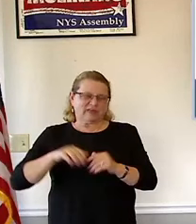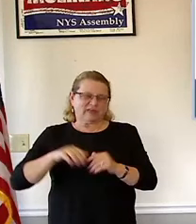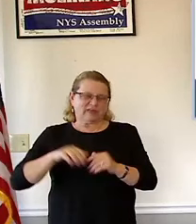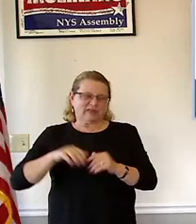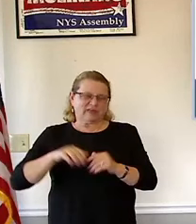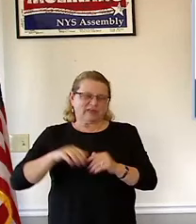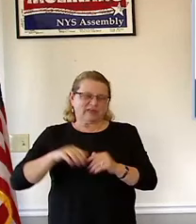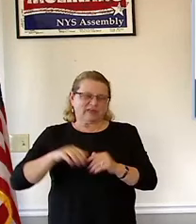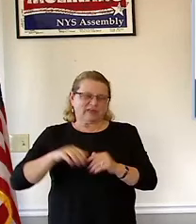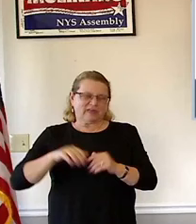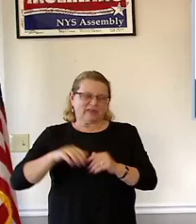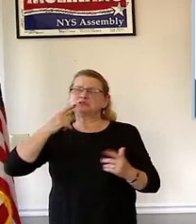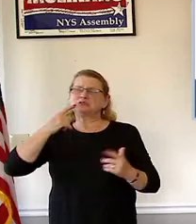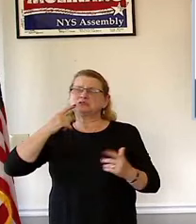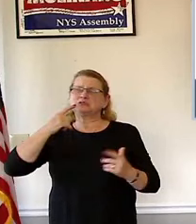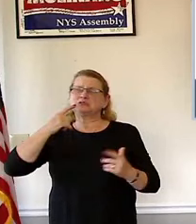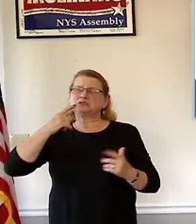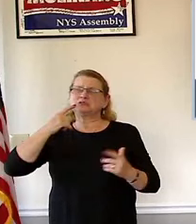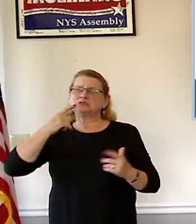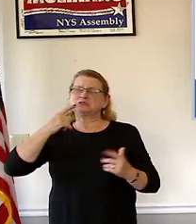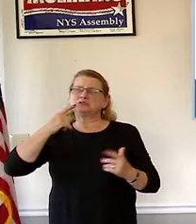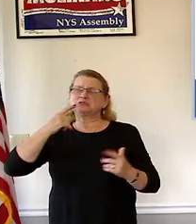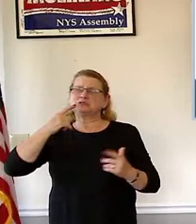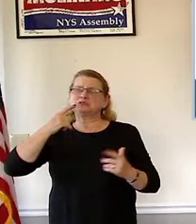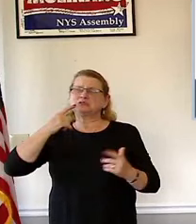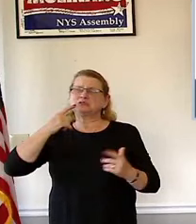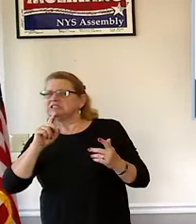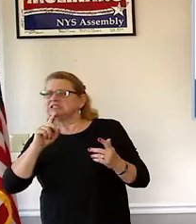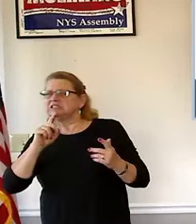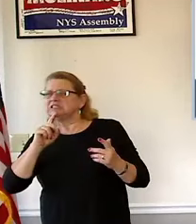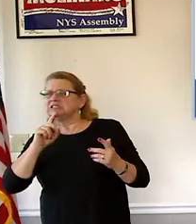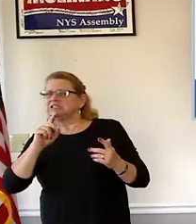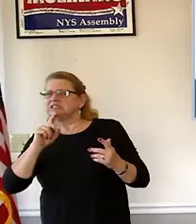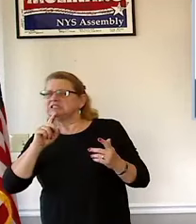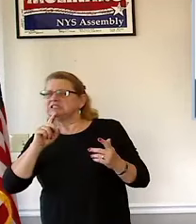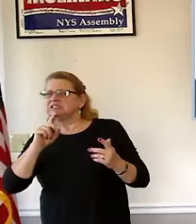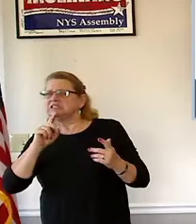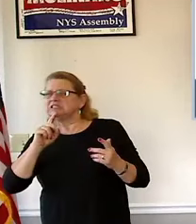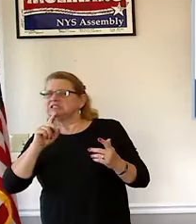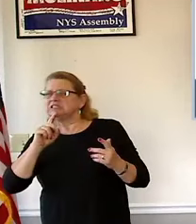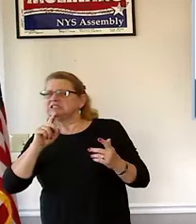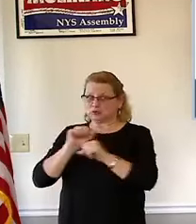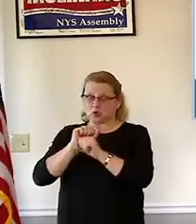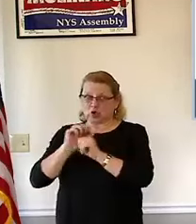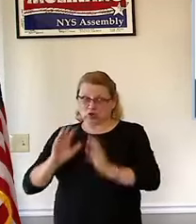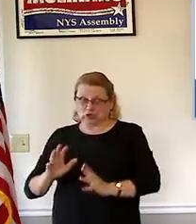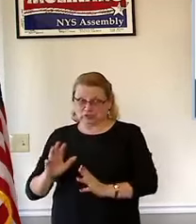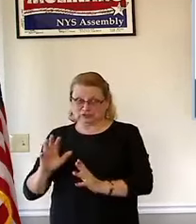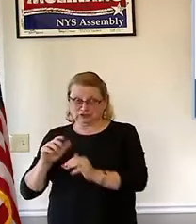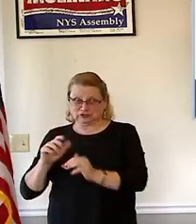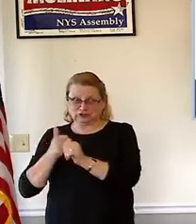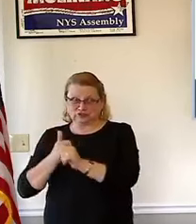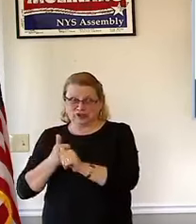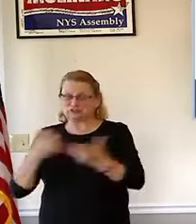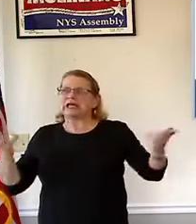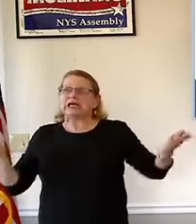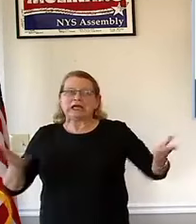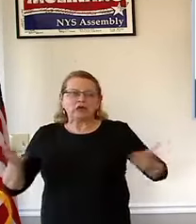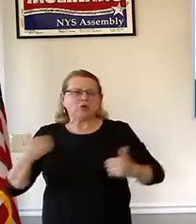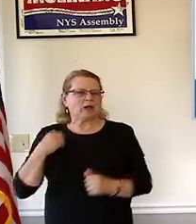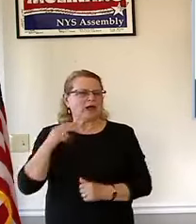some 250, 260 contact tracers. I believe we actually, between employees and volunteers, have about